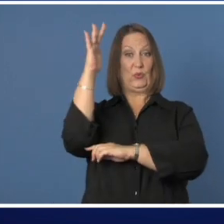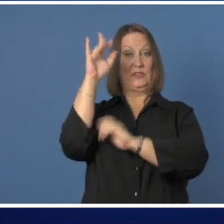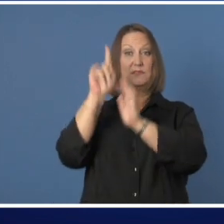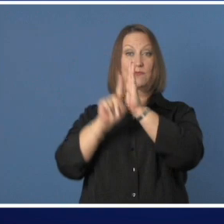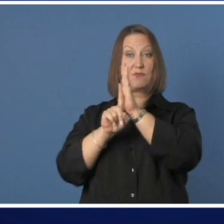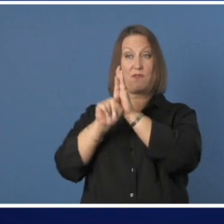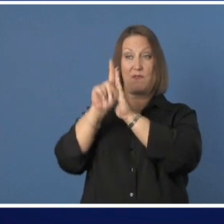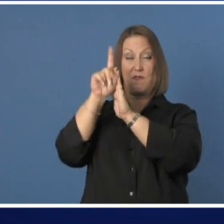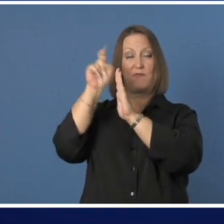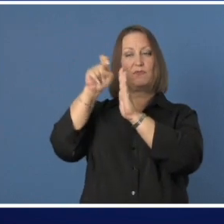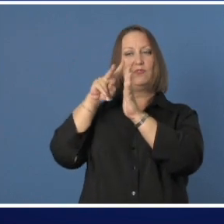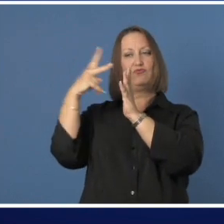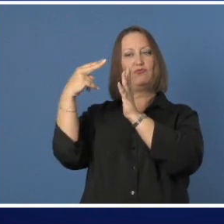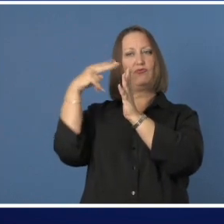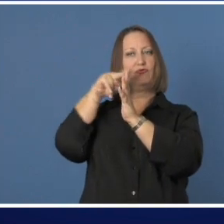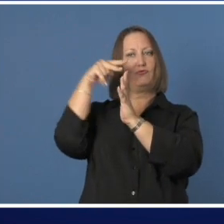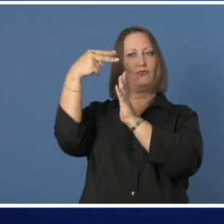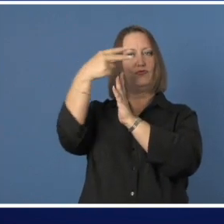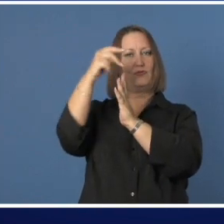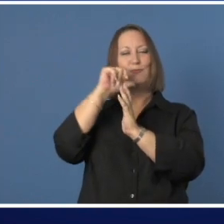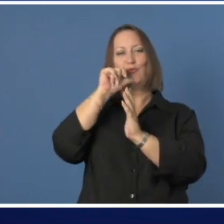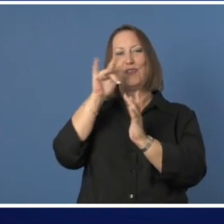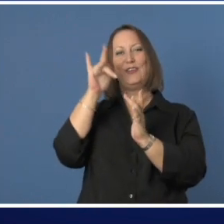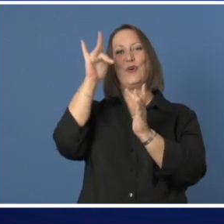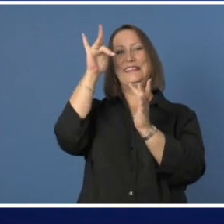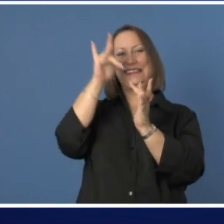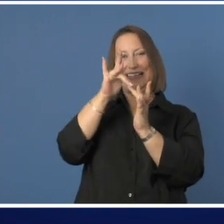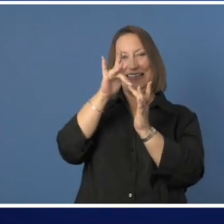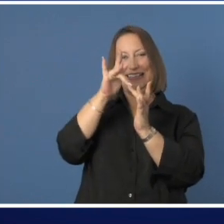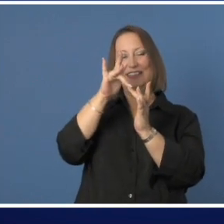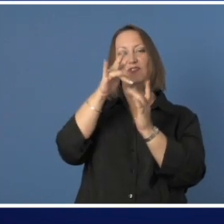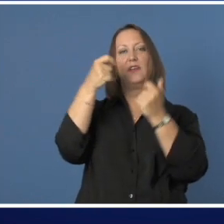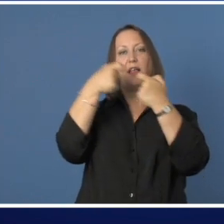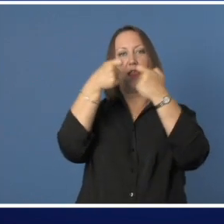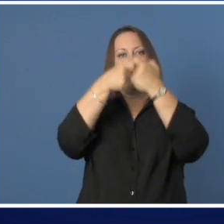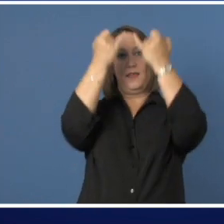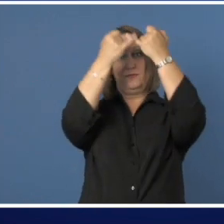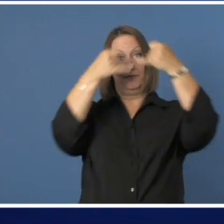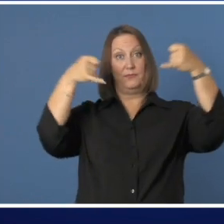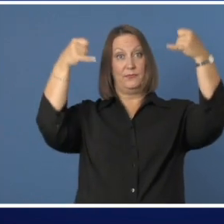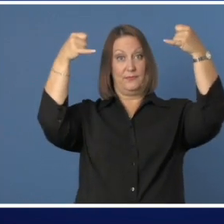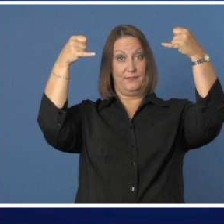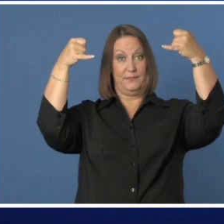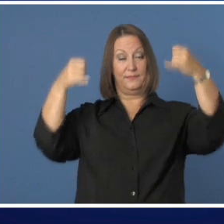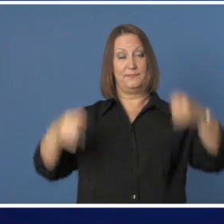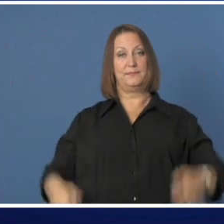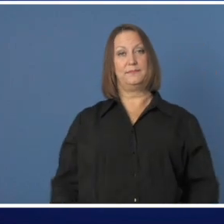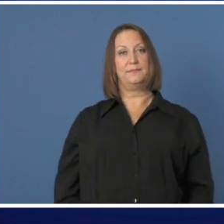Keep tall trees properly pruned away from power lines.